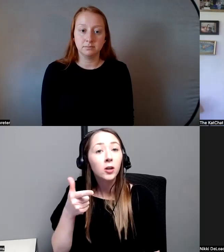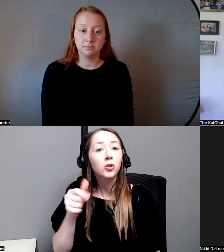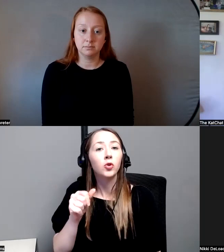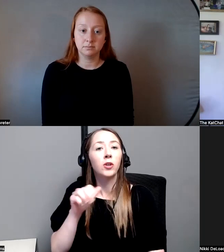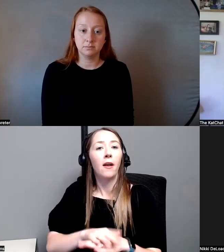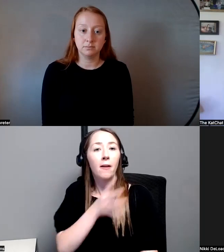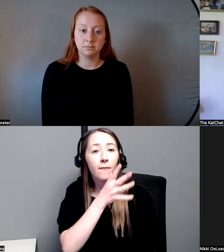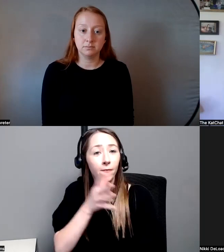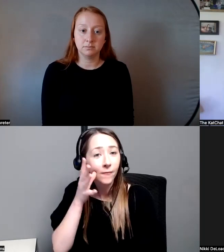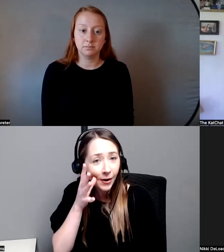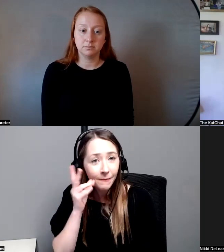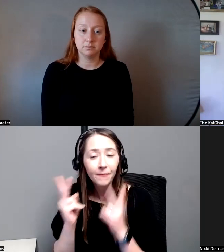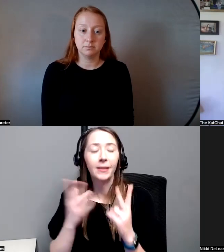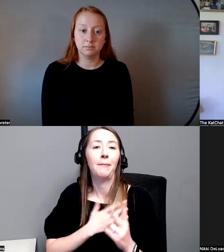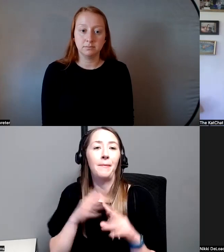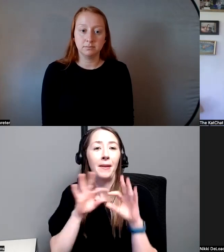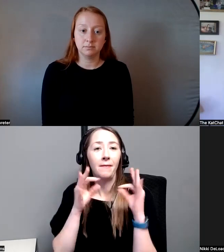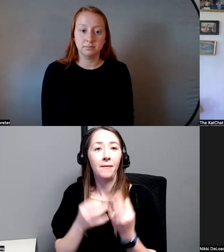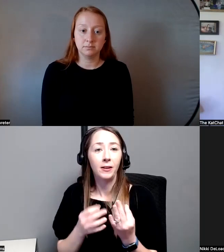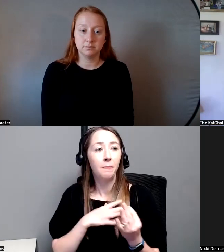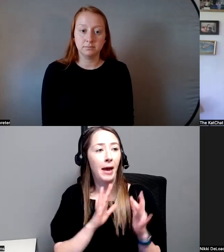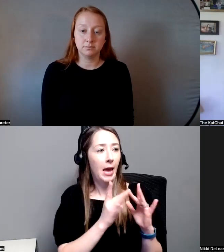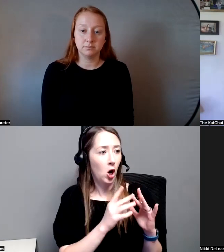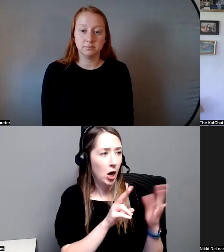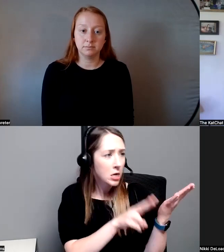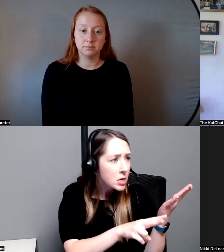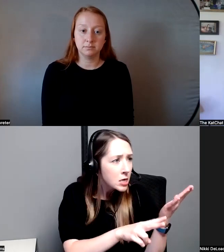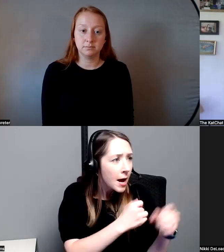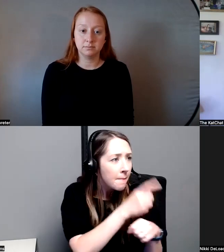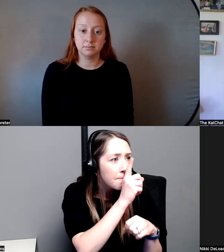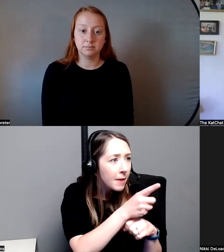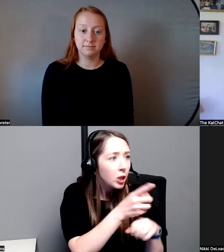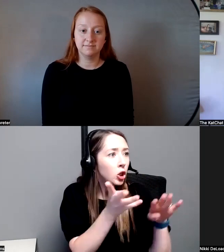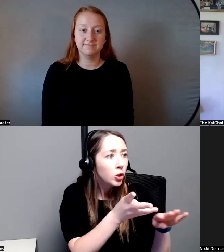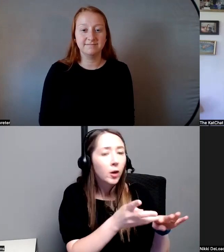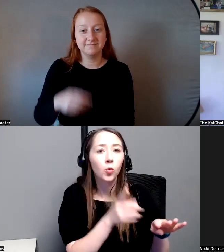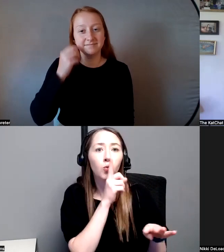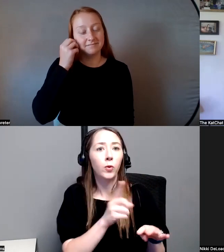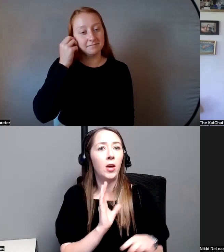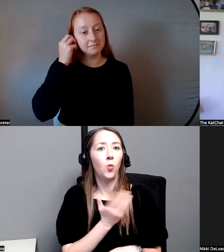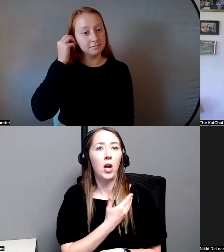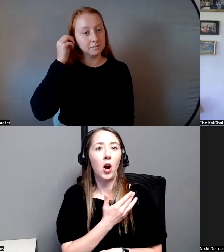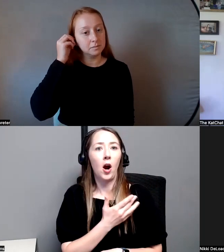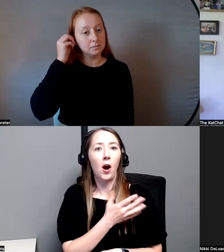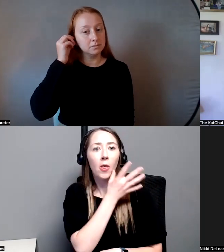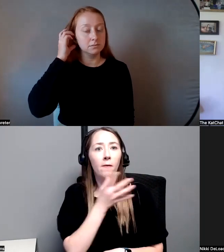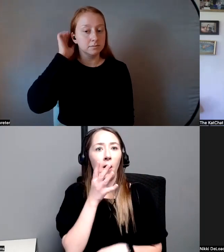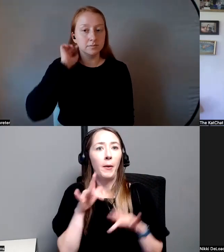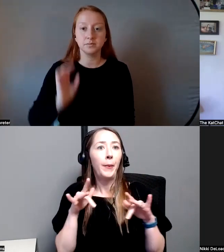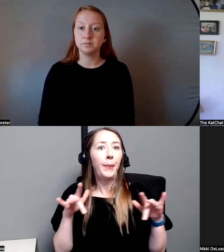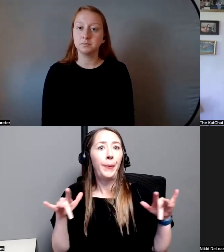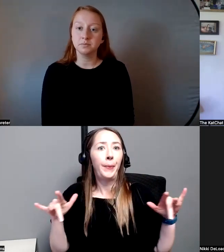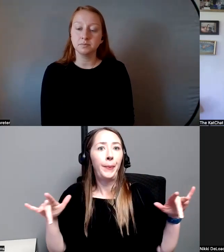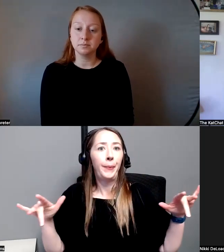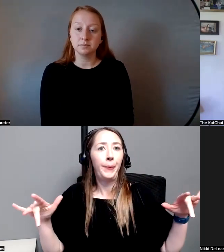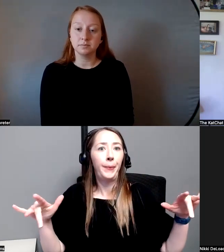family, so I keep checking my internet to make sure. I mean, we're in the middle of nowhere. So if for some reason my internet goes